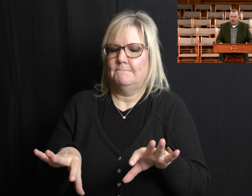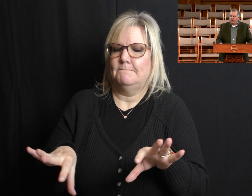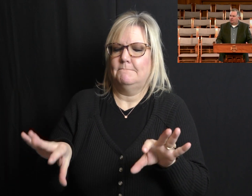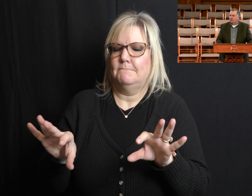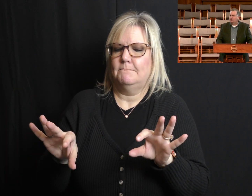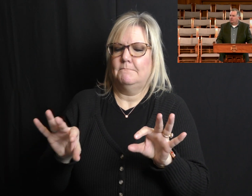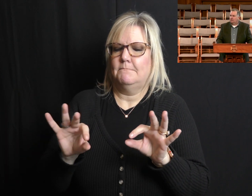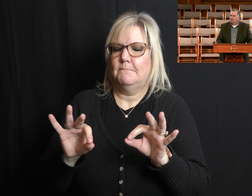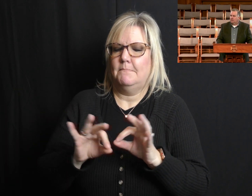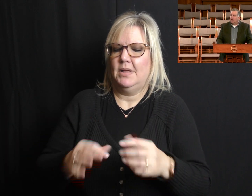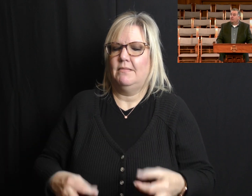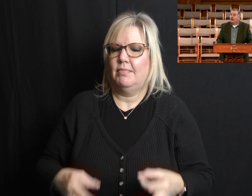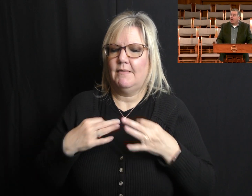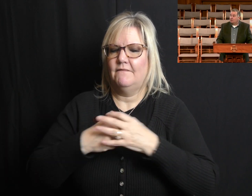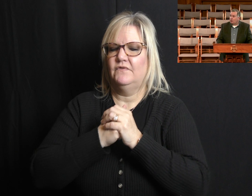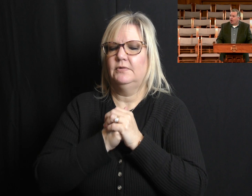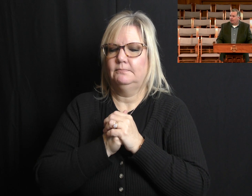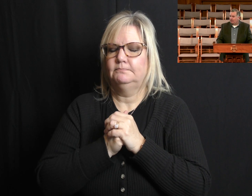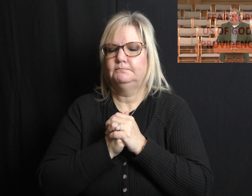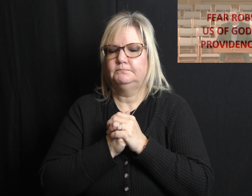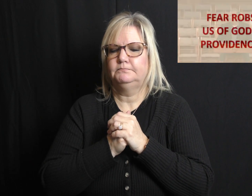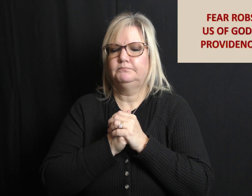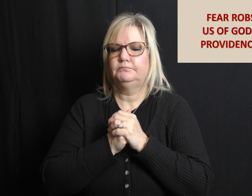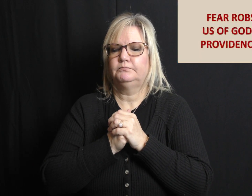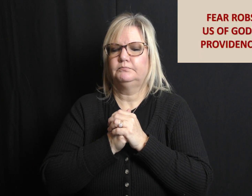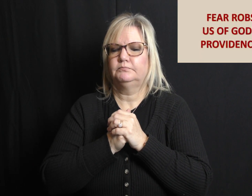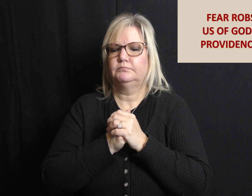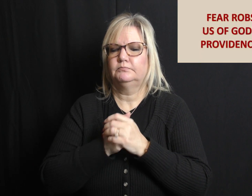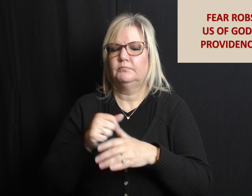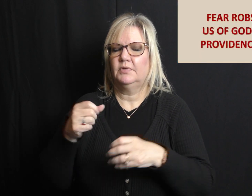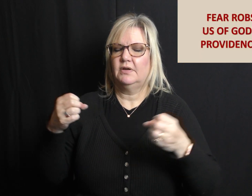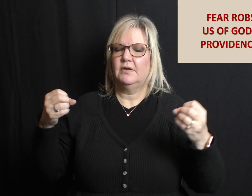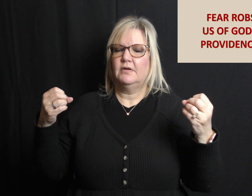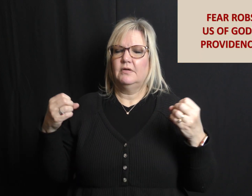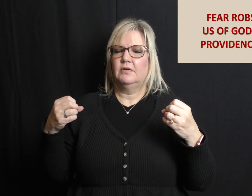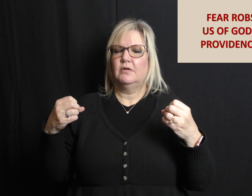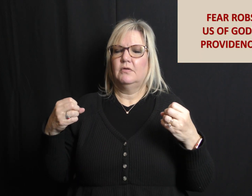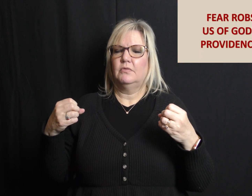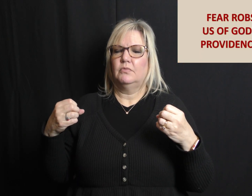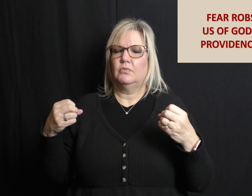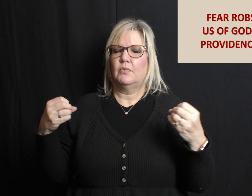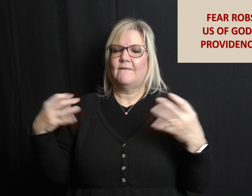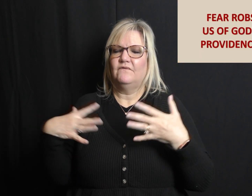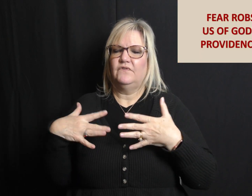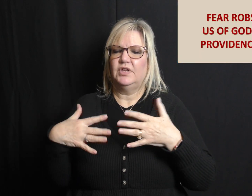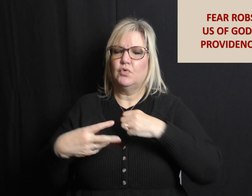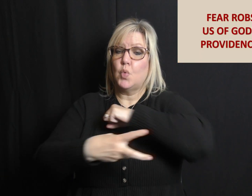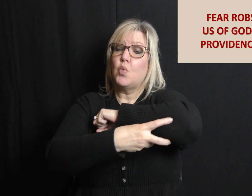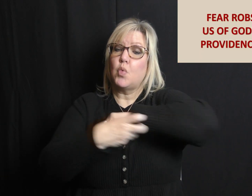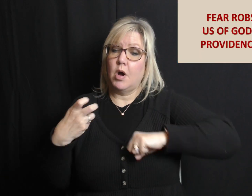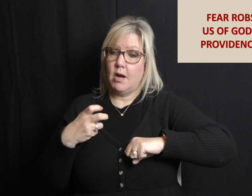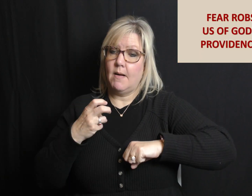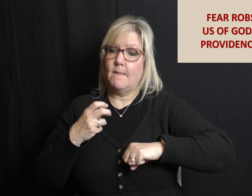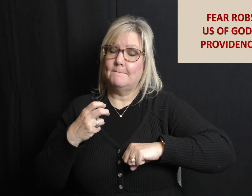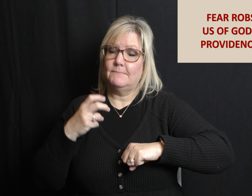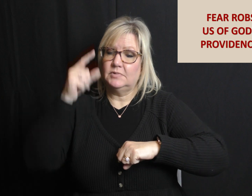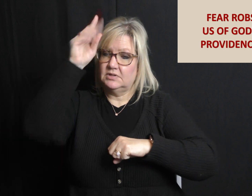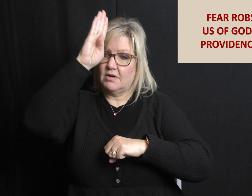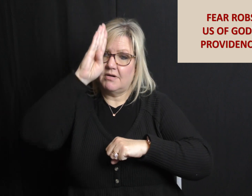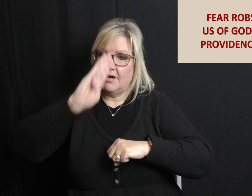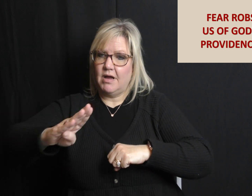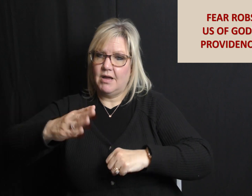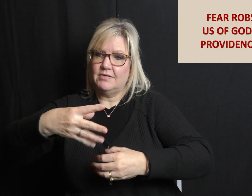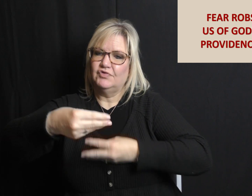robs us of God's providence. Look at verse 21. Here's what Jesus